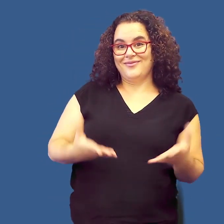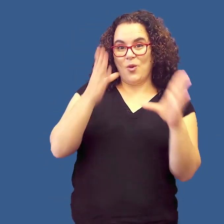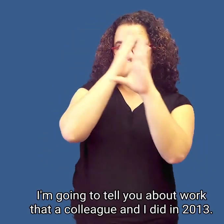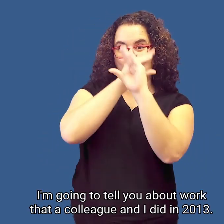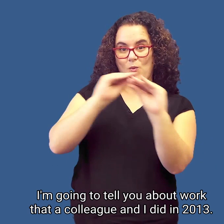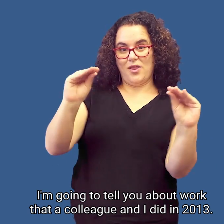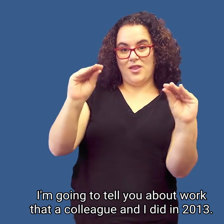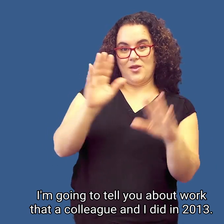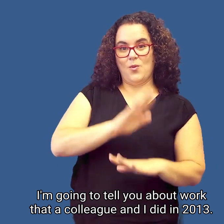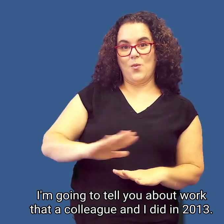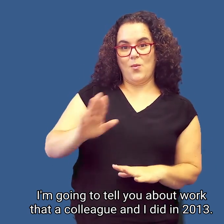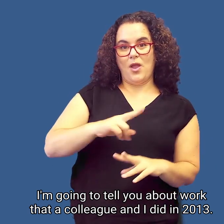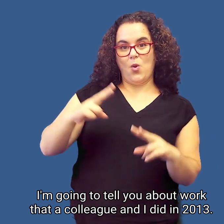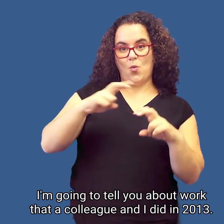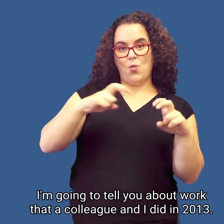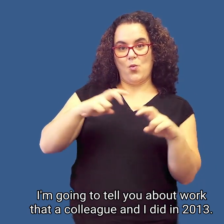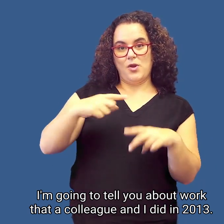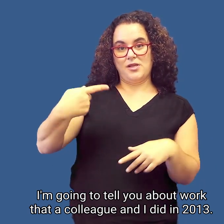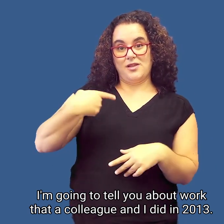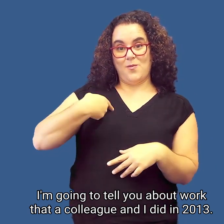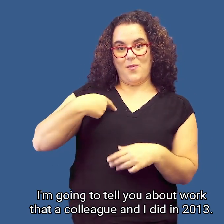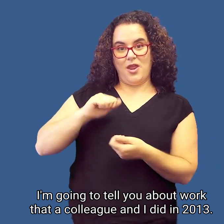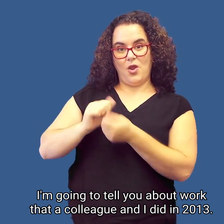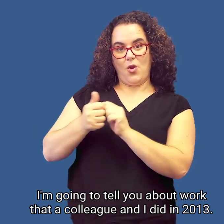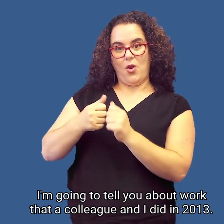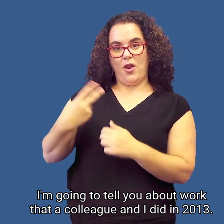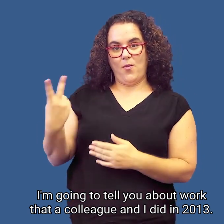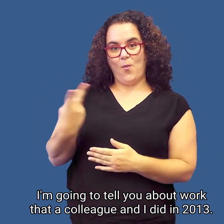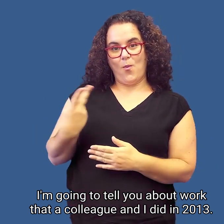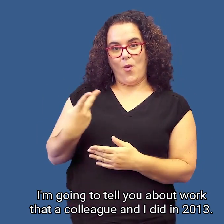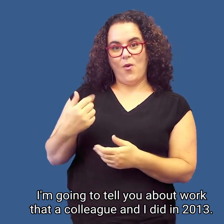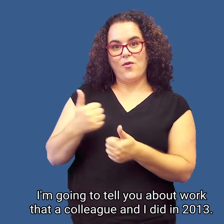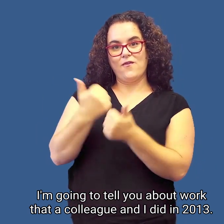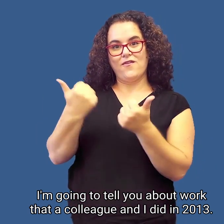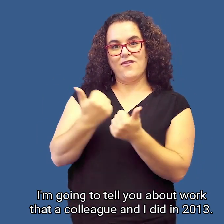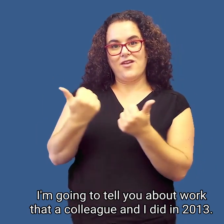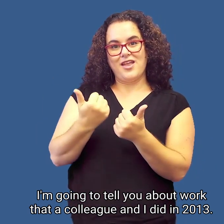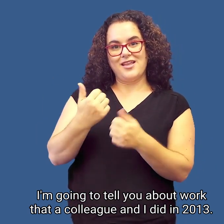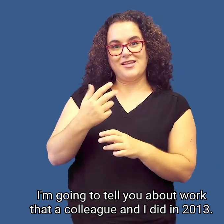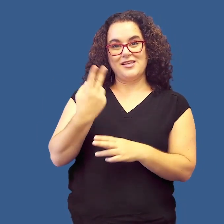I'm going to tell you about work that a colleague and I did in 2013.